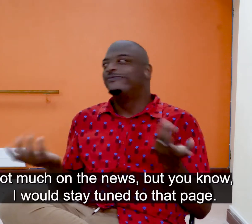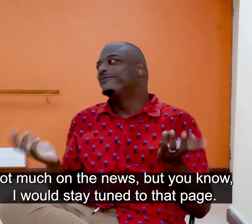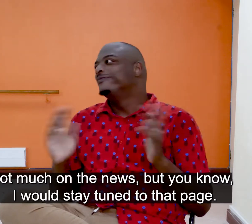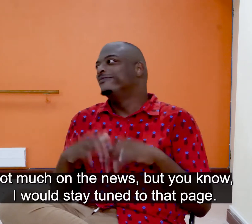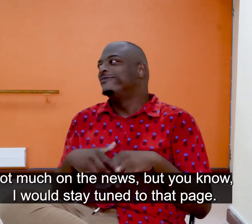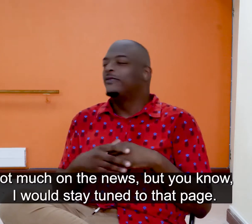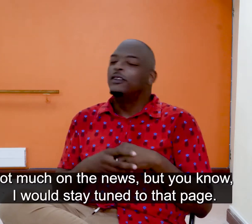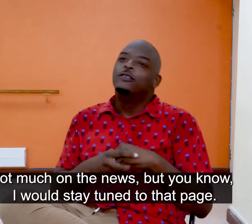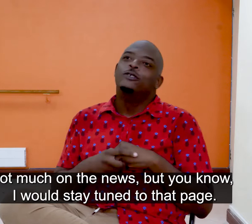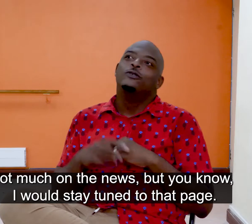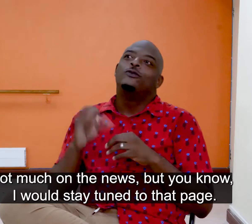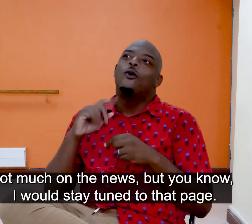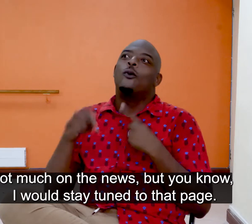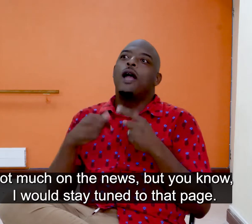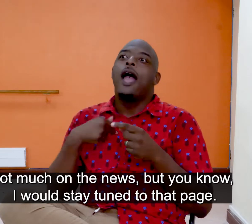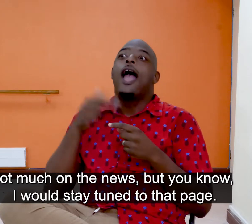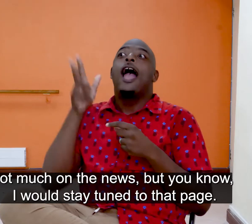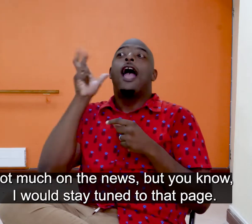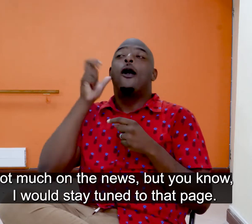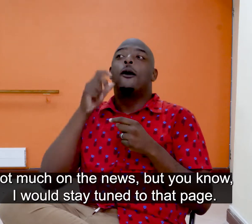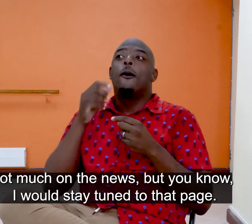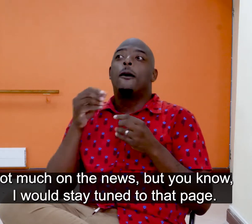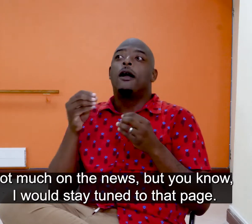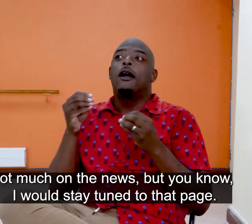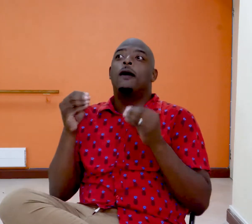news, but I would stay tuned to that page.